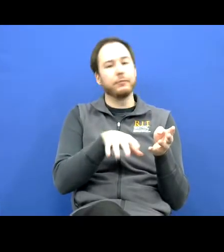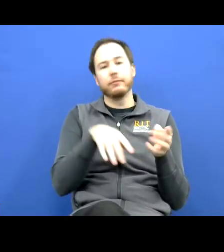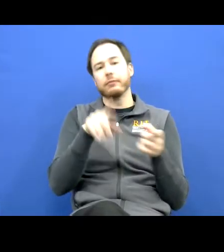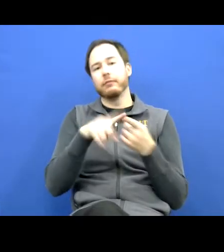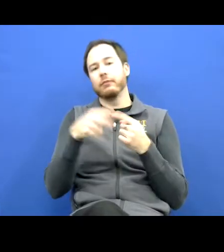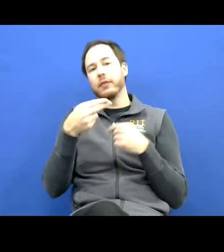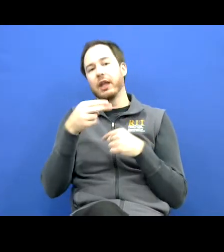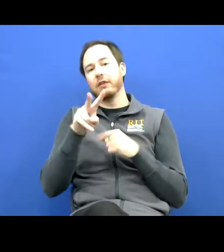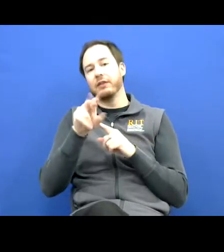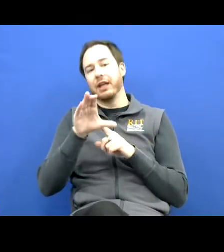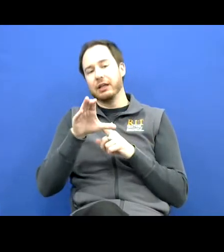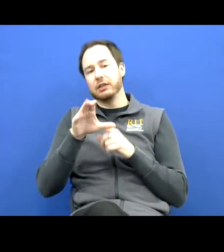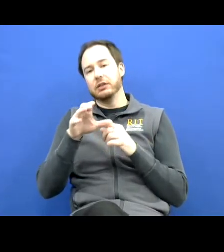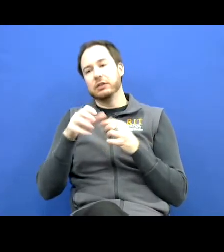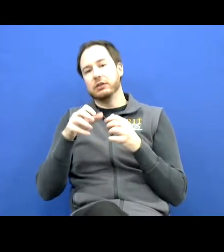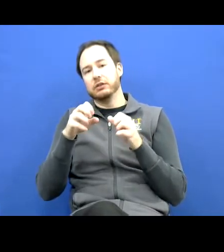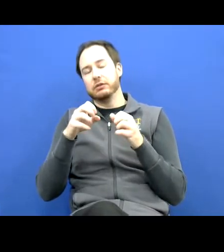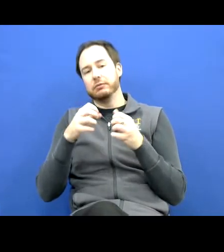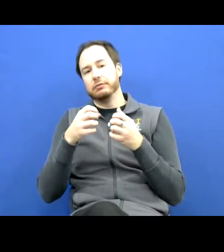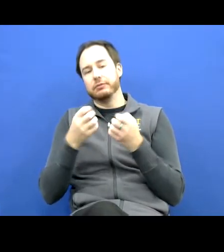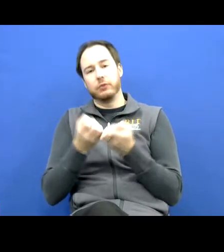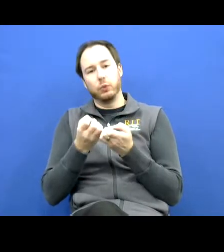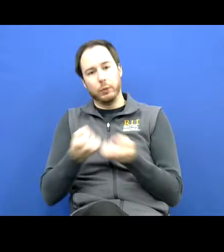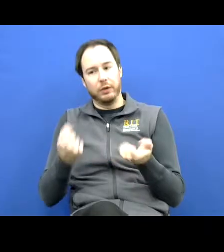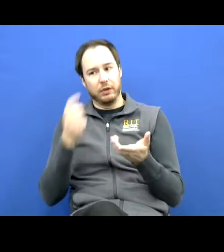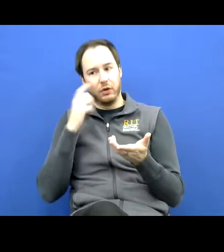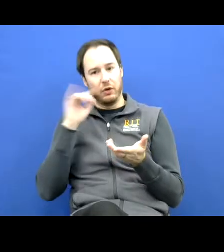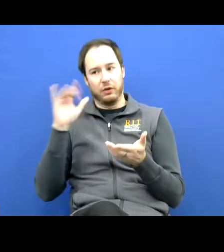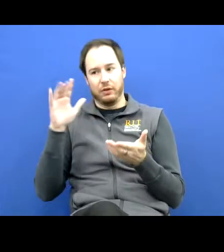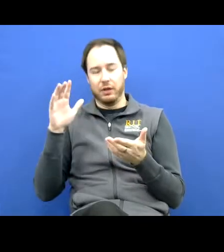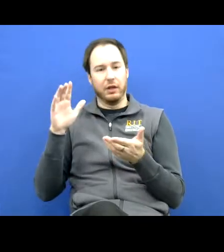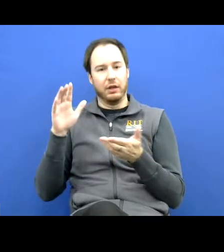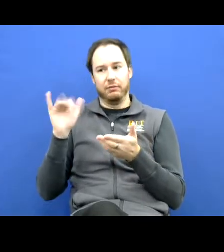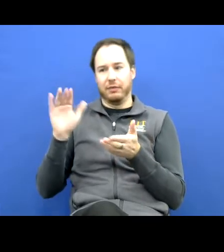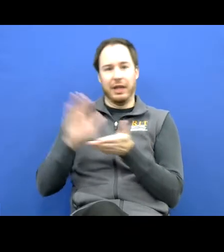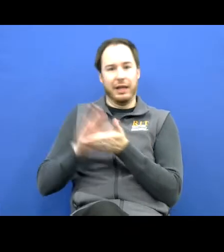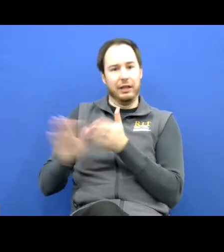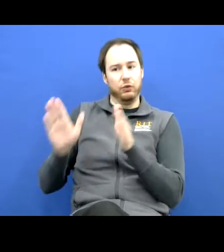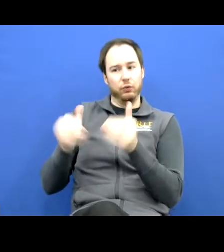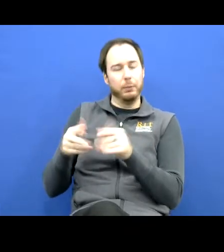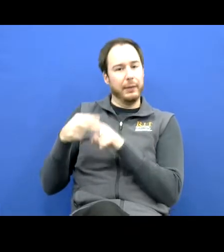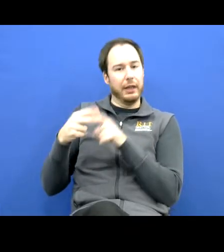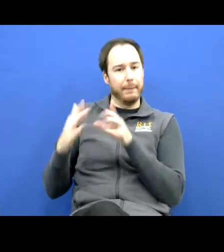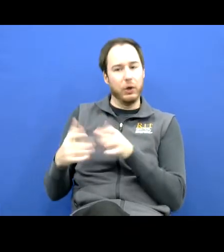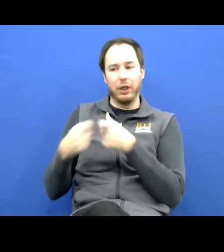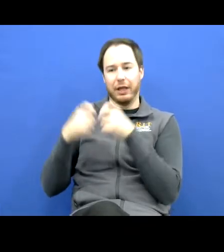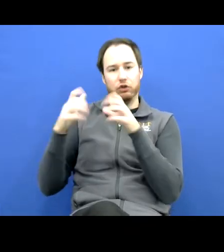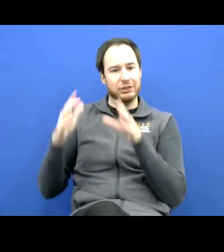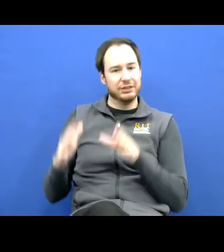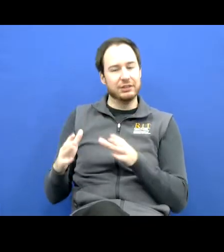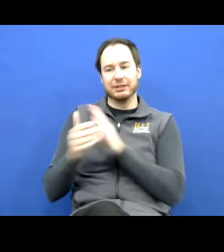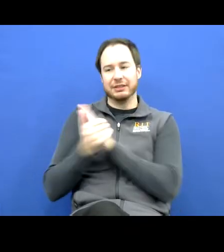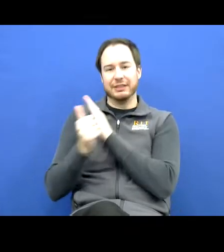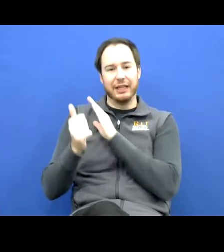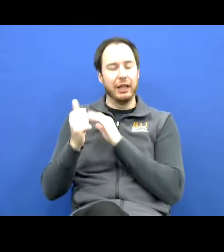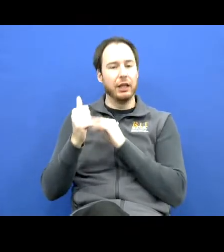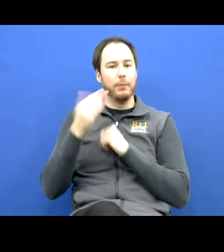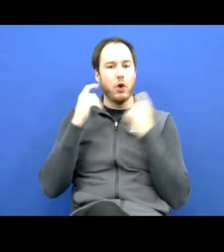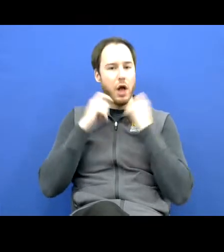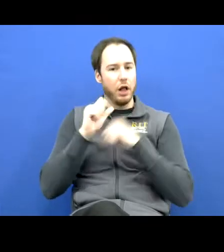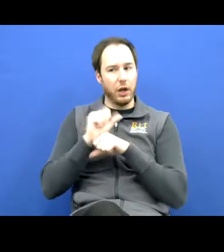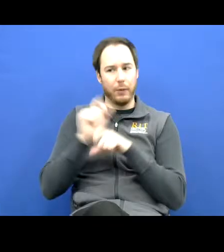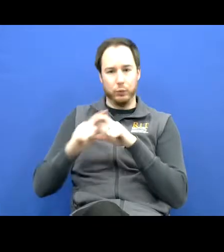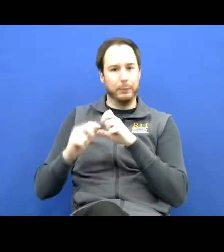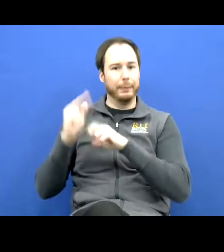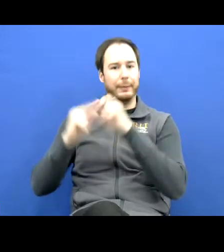HVAC equipment. Right. If you think about the amount of equipment that's in that clean room, plumbers, electricians, skilled trades, they are